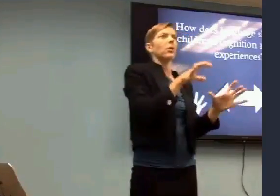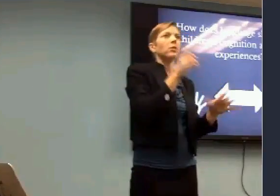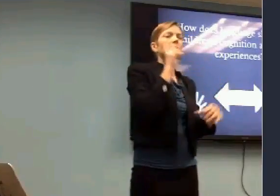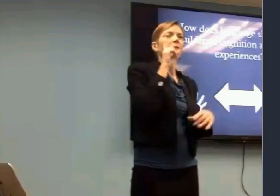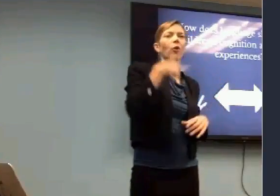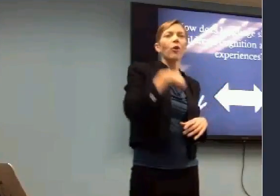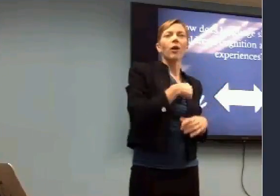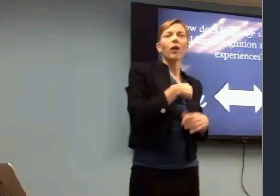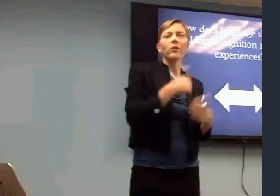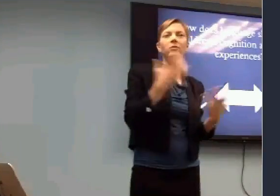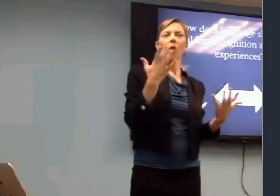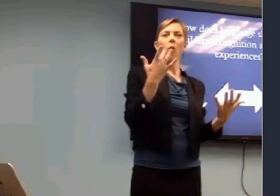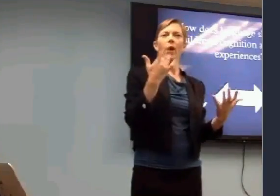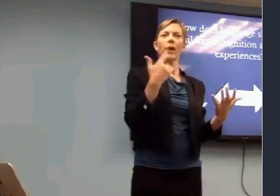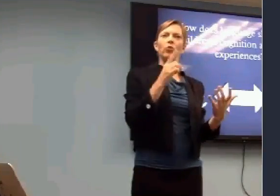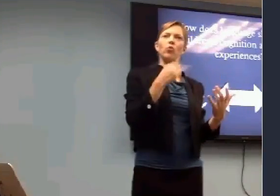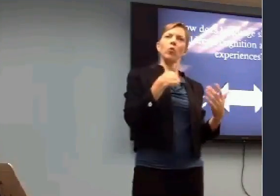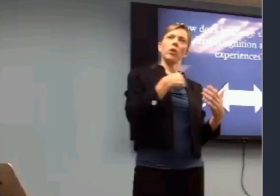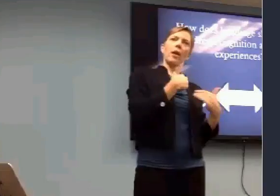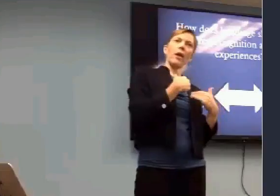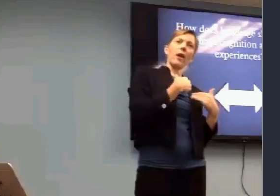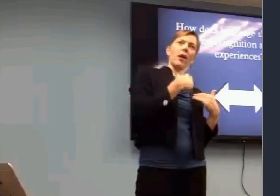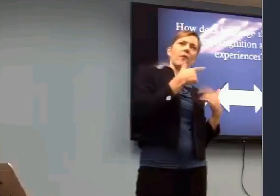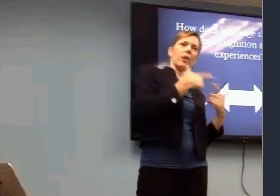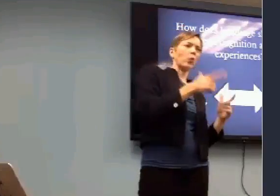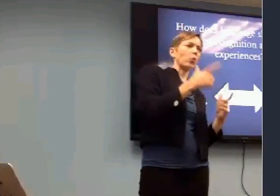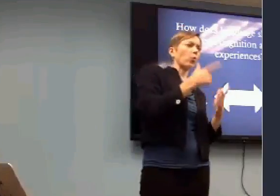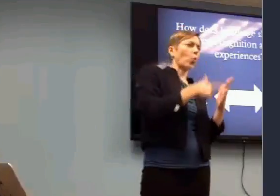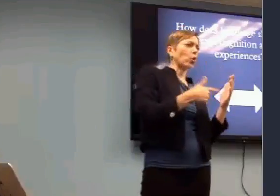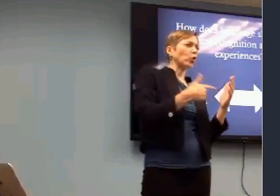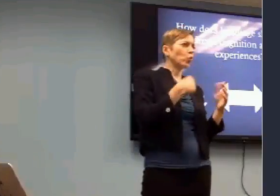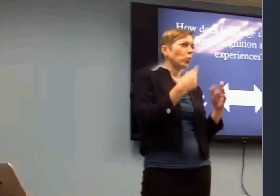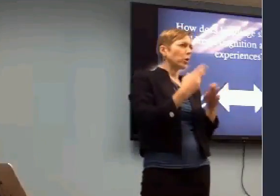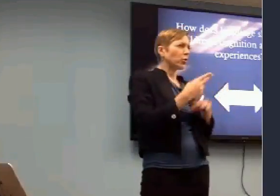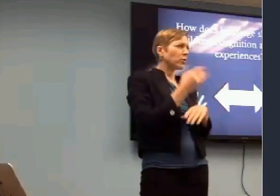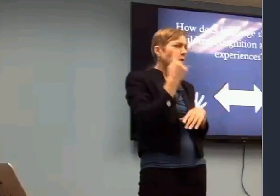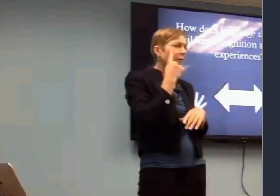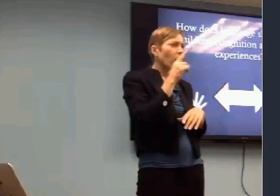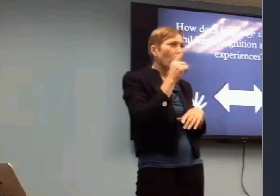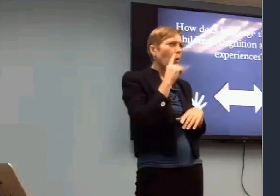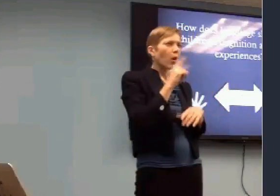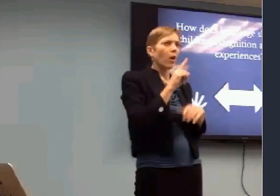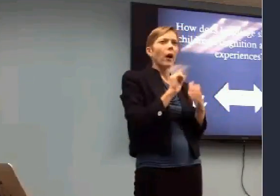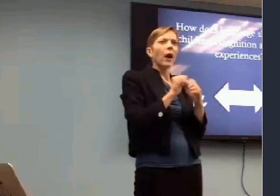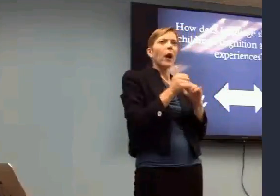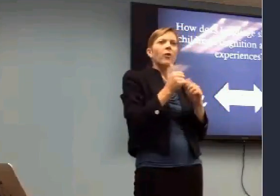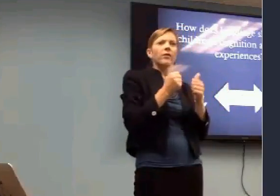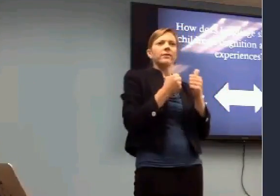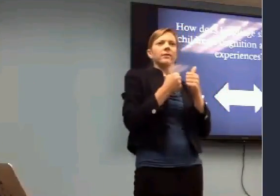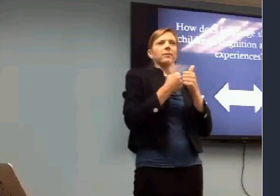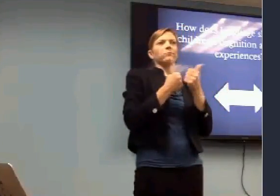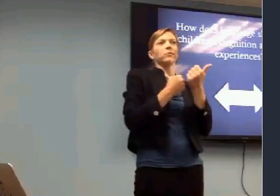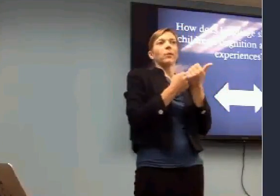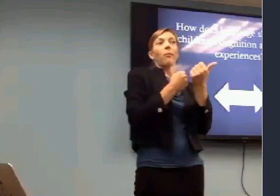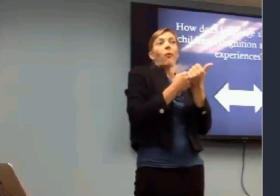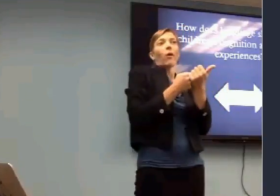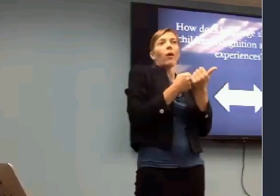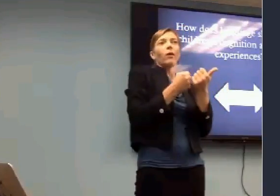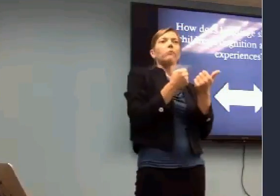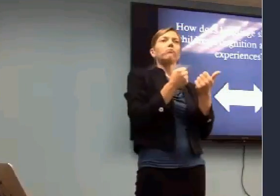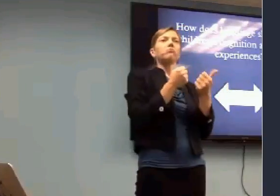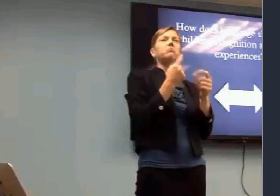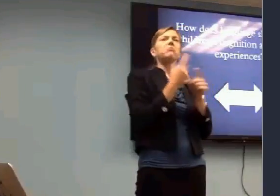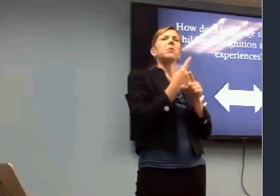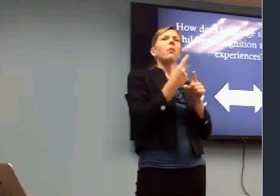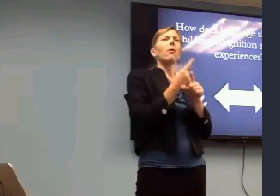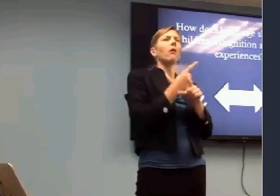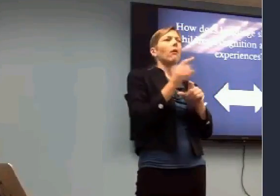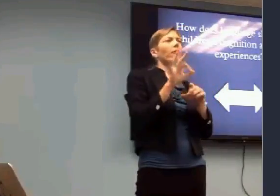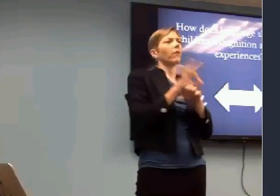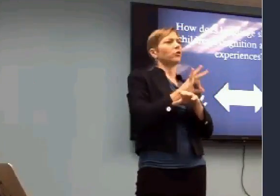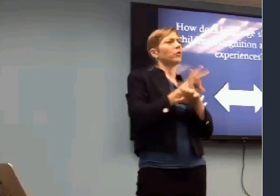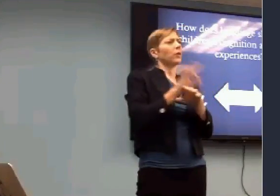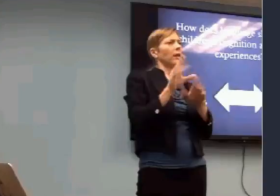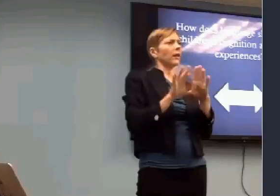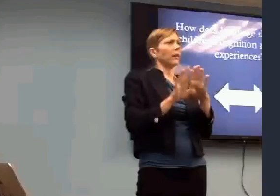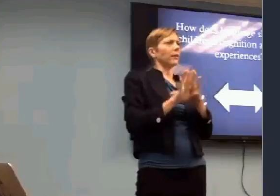understanding how and what language does for us, and what language is used for, and how it might support